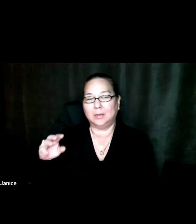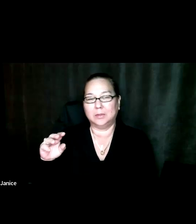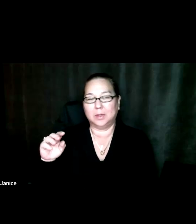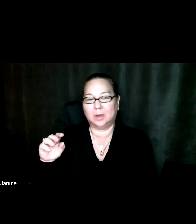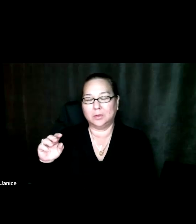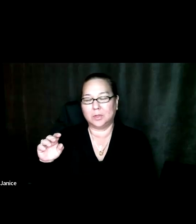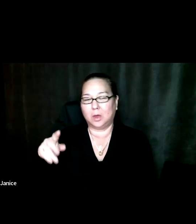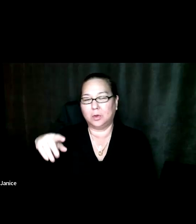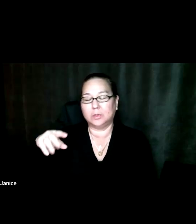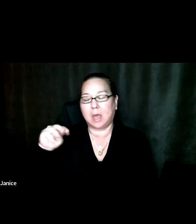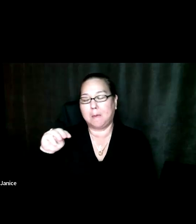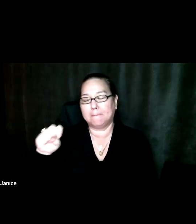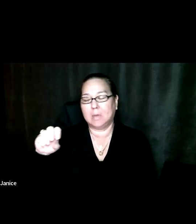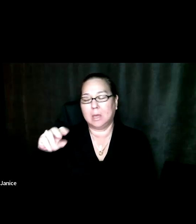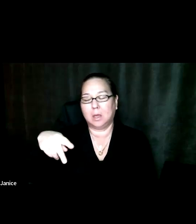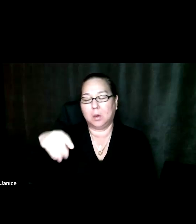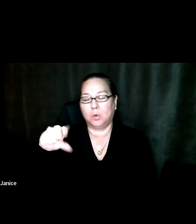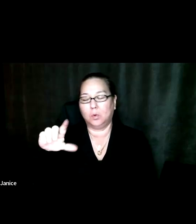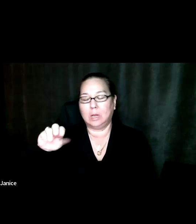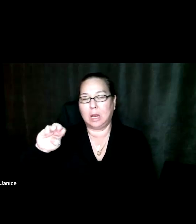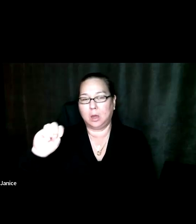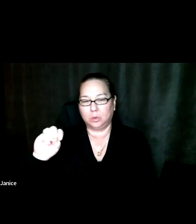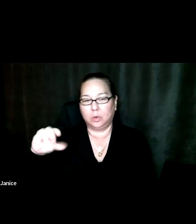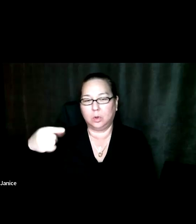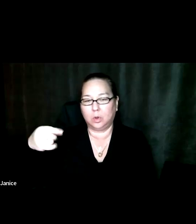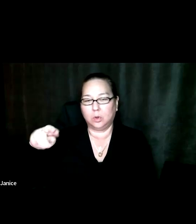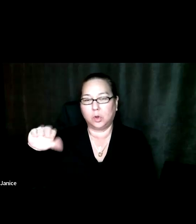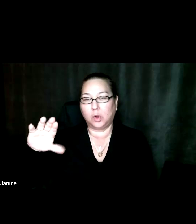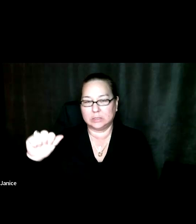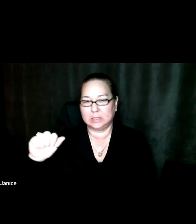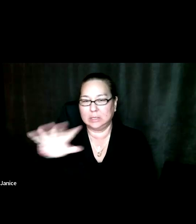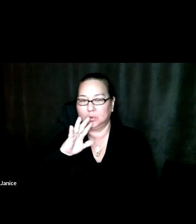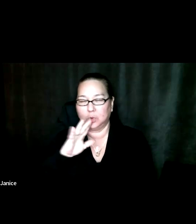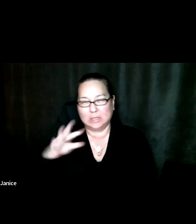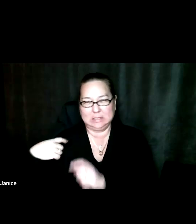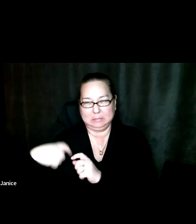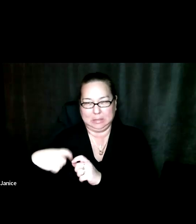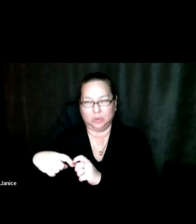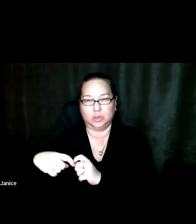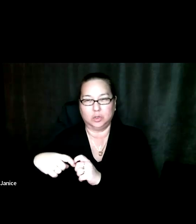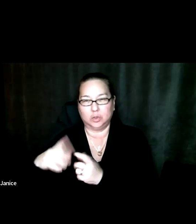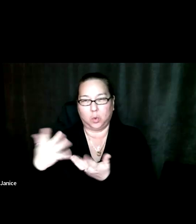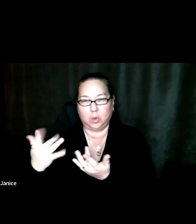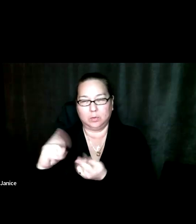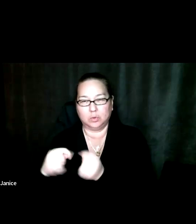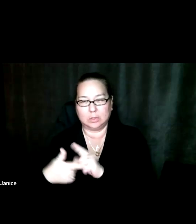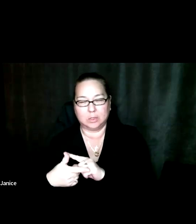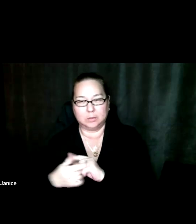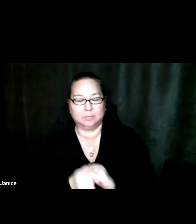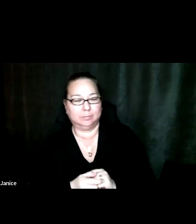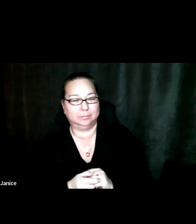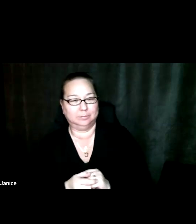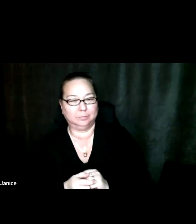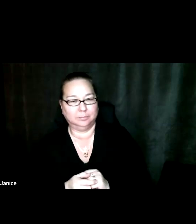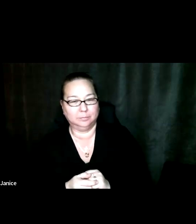habido mejoras en la transportación, lo cual es bueno. Good evening. I have heard through different families